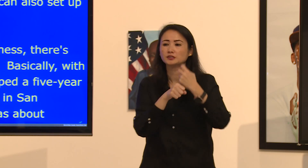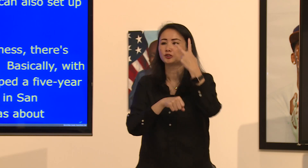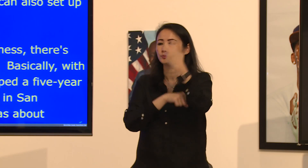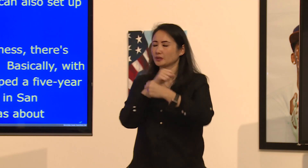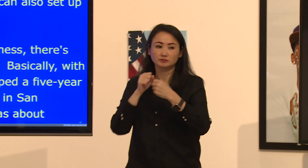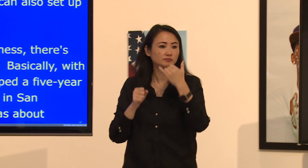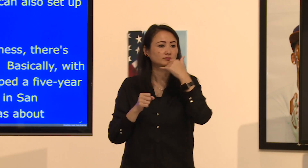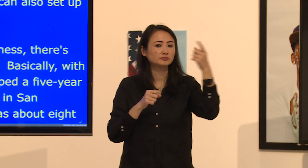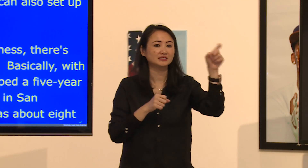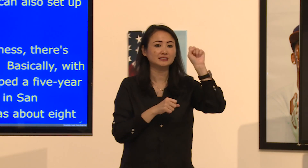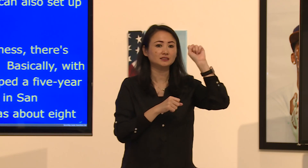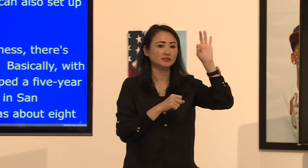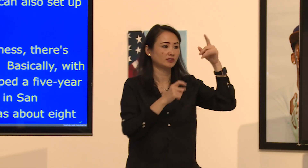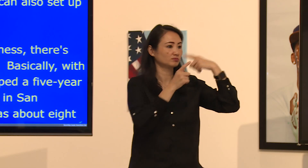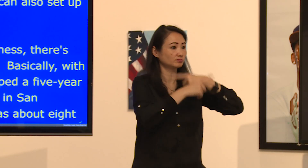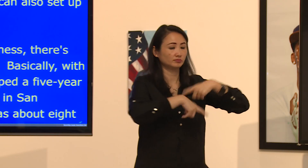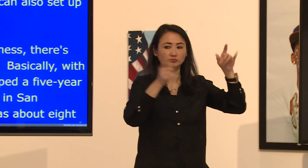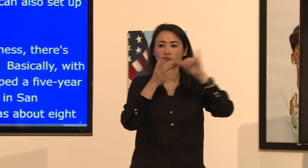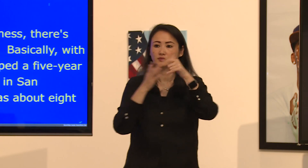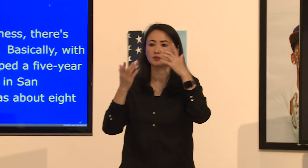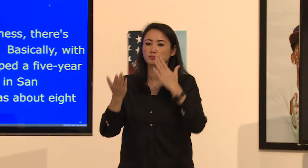bit of a wrench in the plan because we had to alter it.